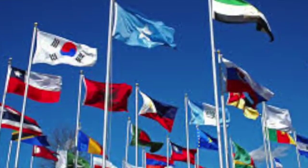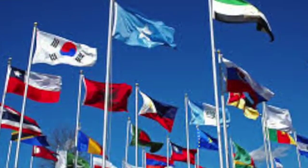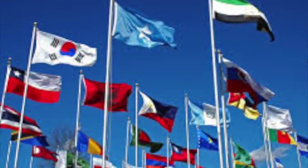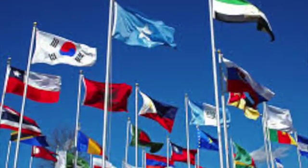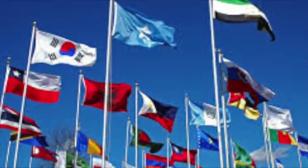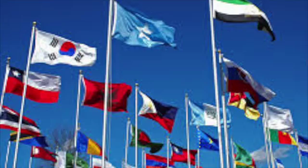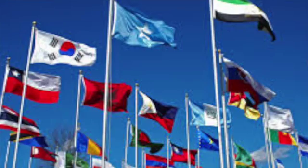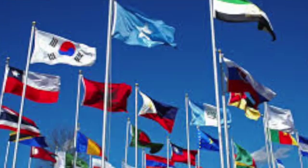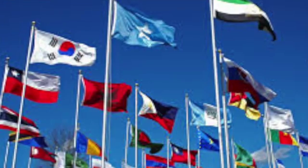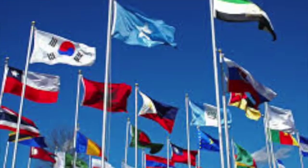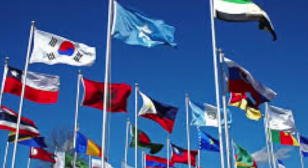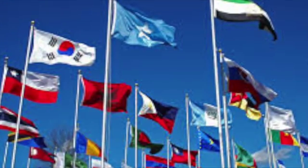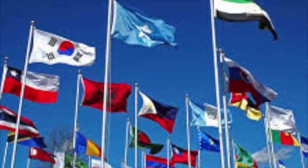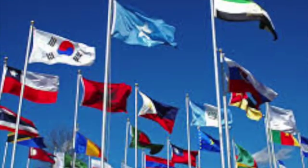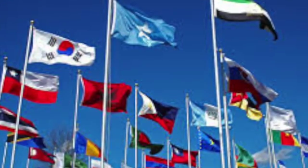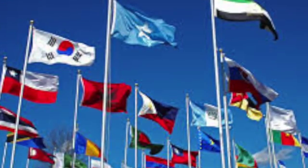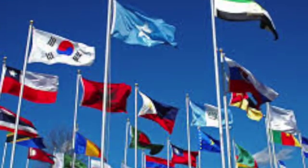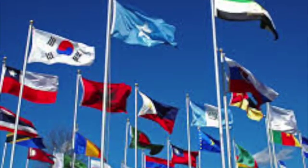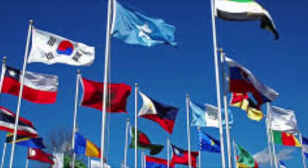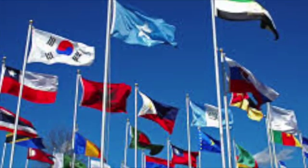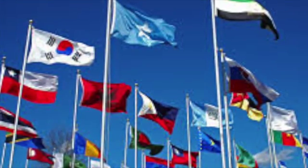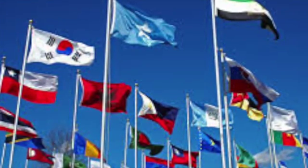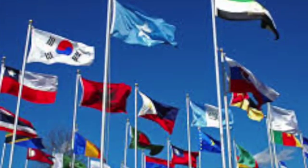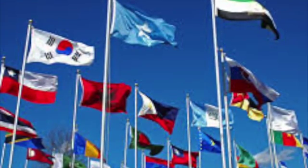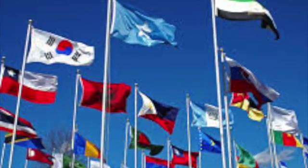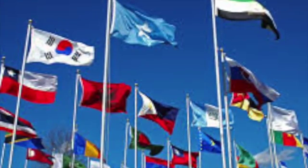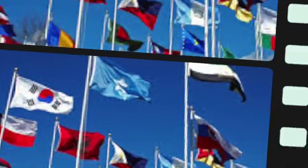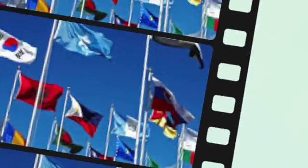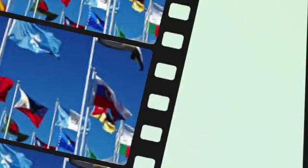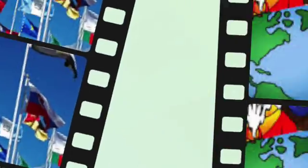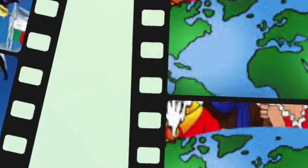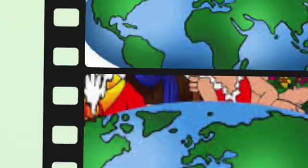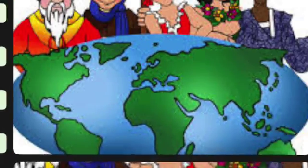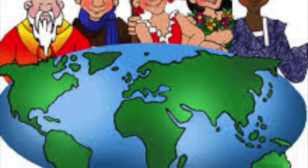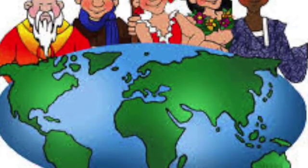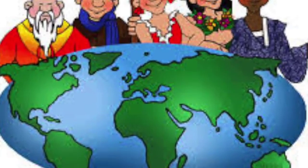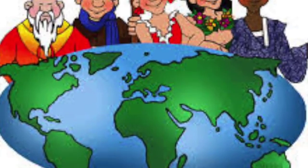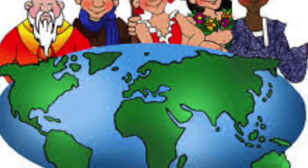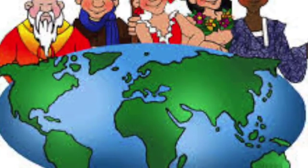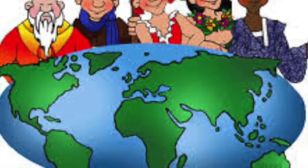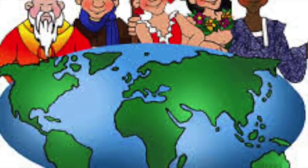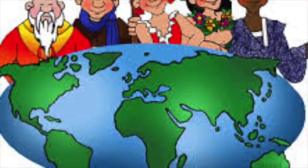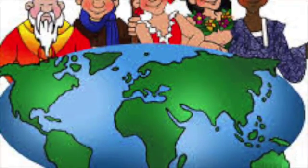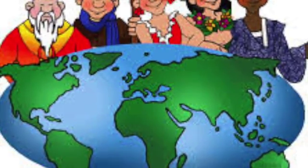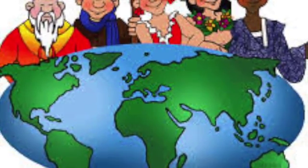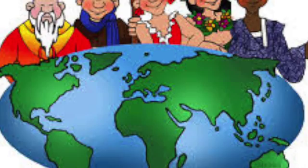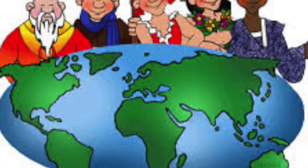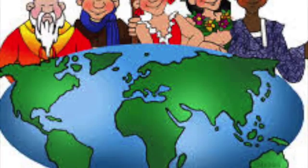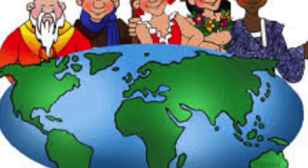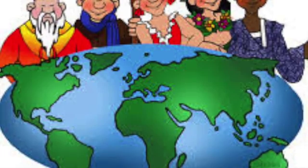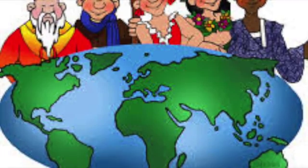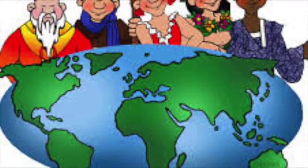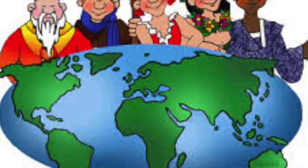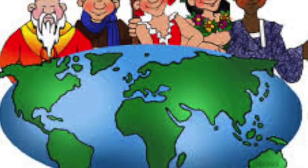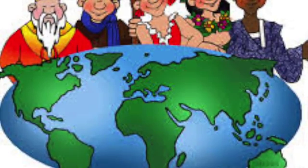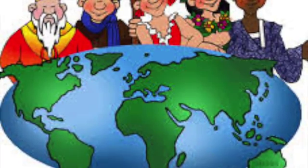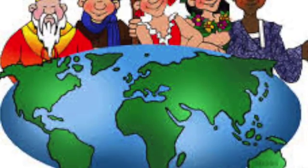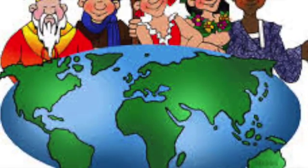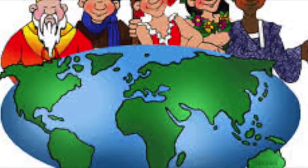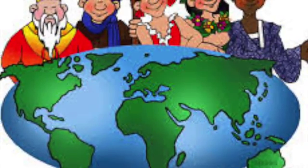large capacity of the characteristics that fall under the umbrella of culture. But that all quickly changed because of one class